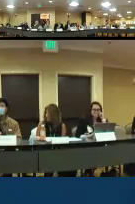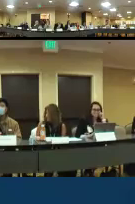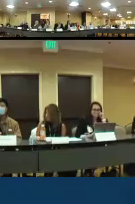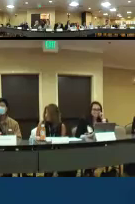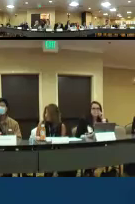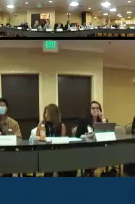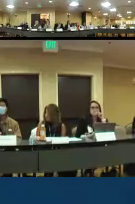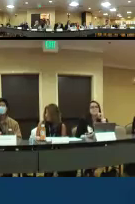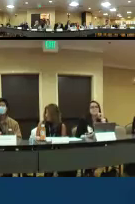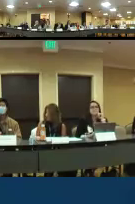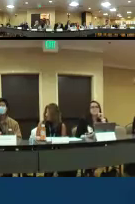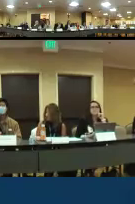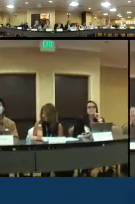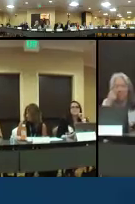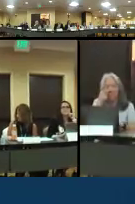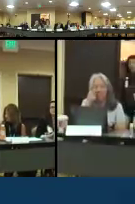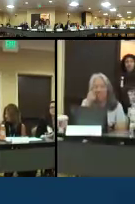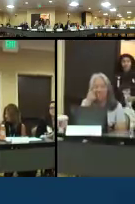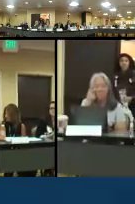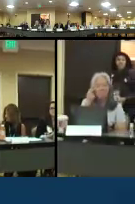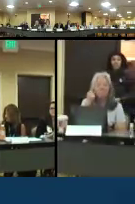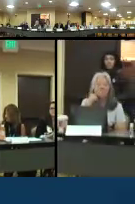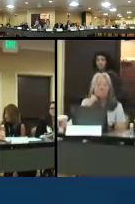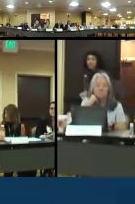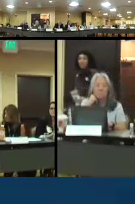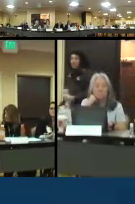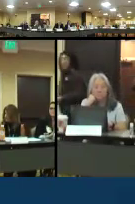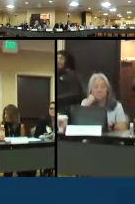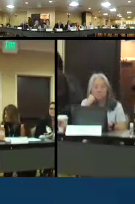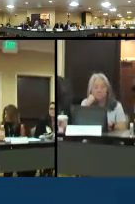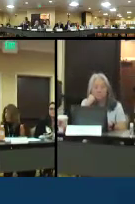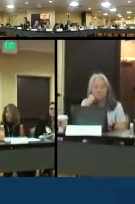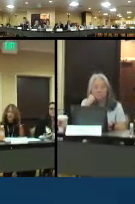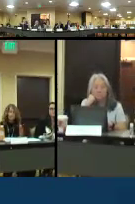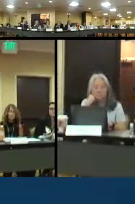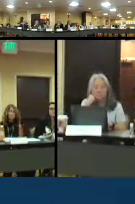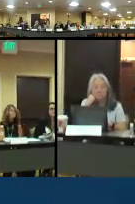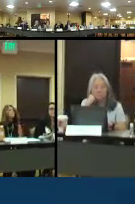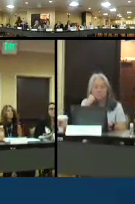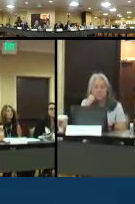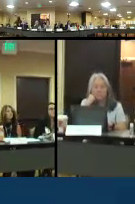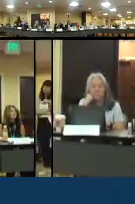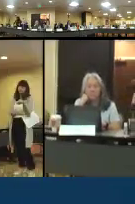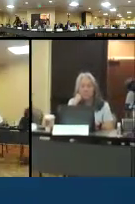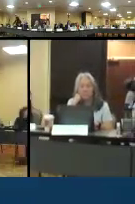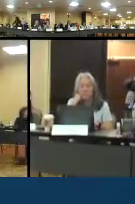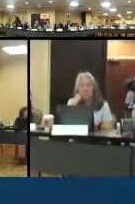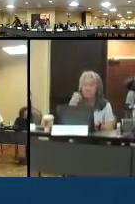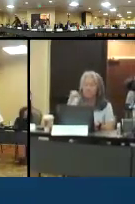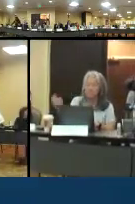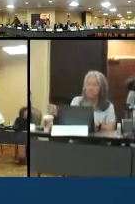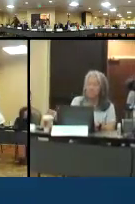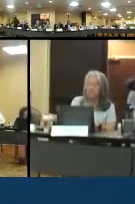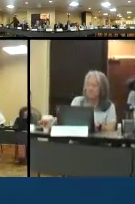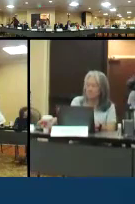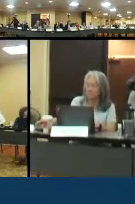the idea that for the public, the number that they call for crisis services is the 988. And for folks on Zoom,